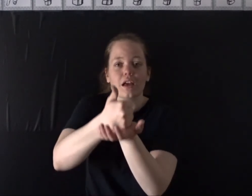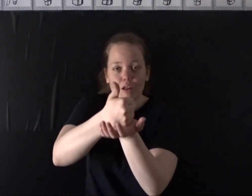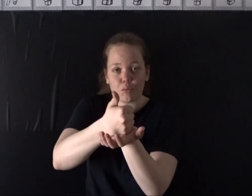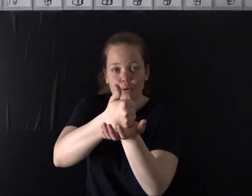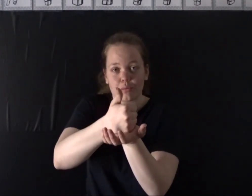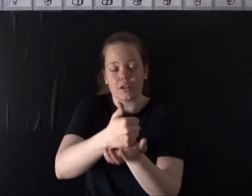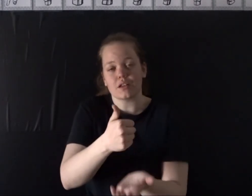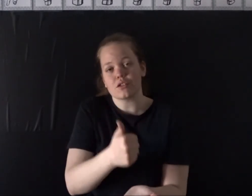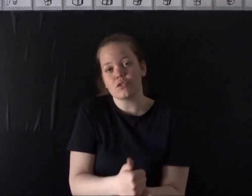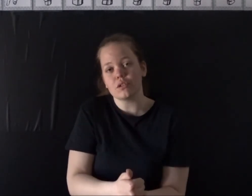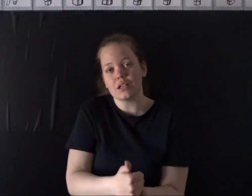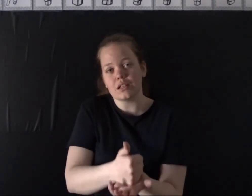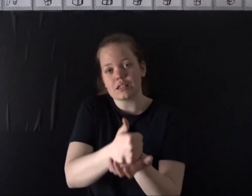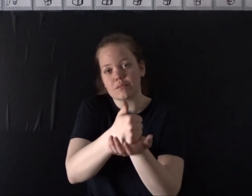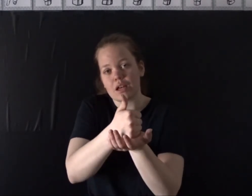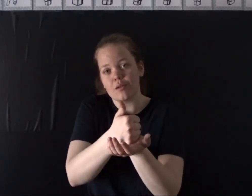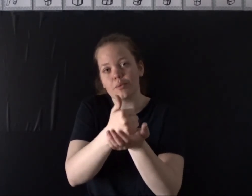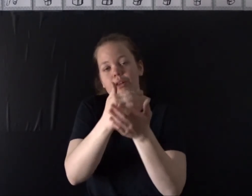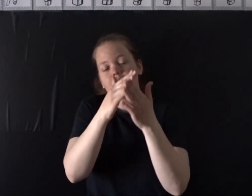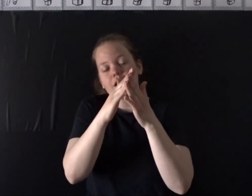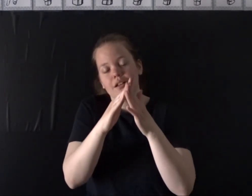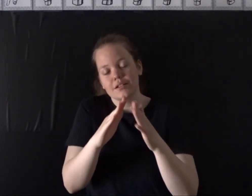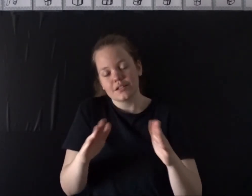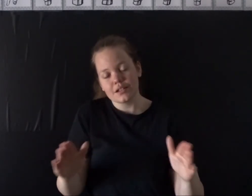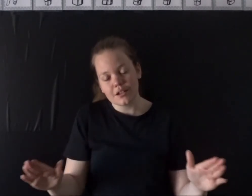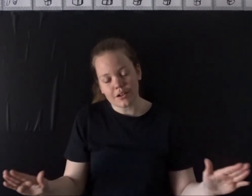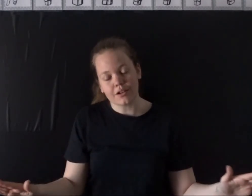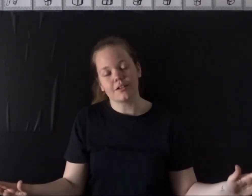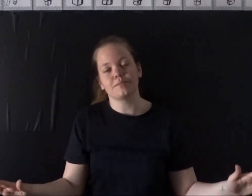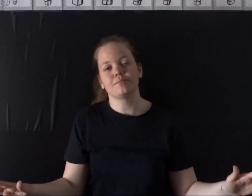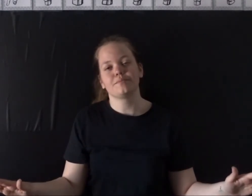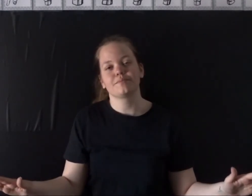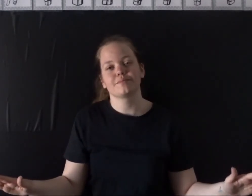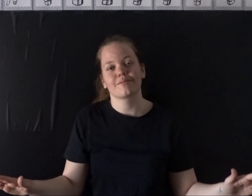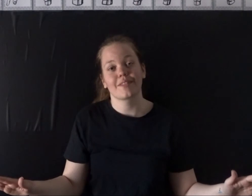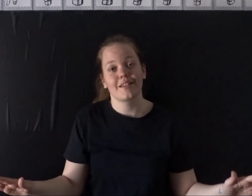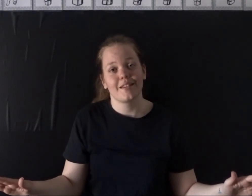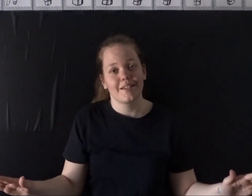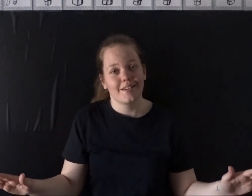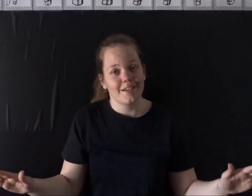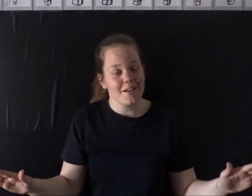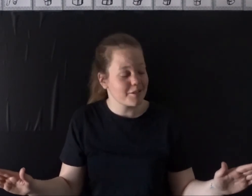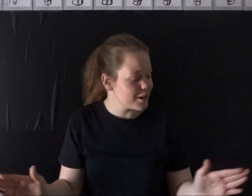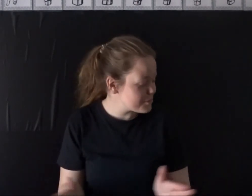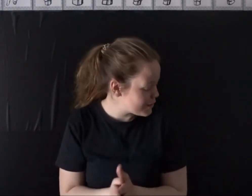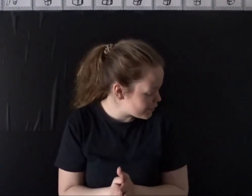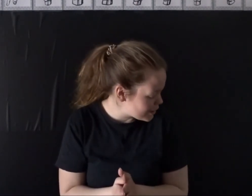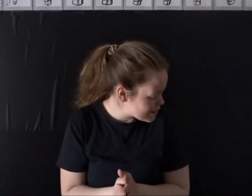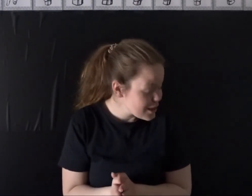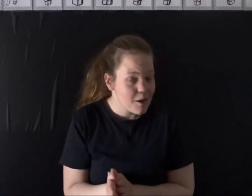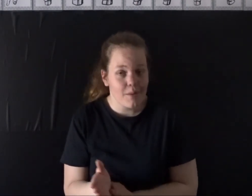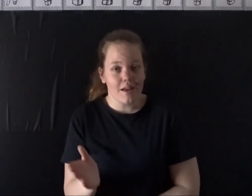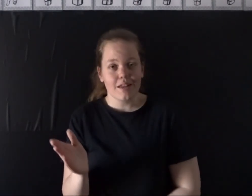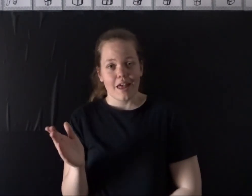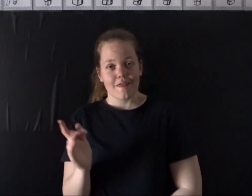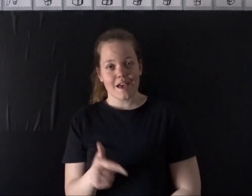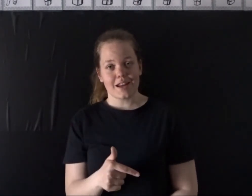help, because you need some help to calm. Alright, my friends. Well, that is